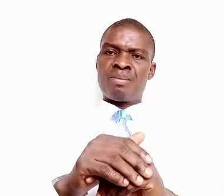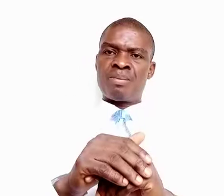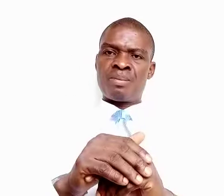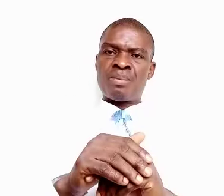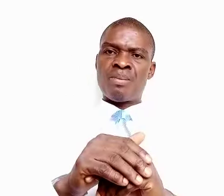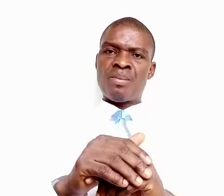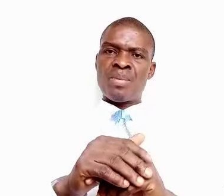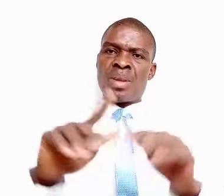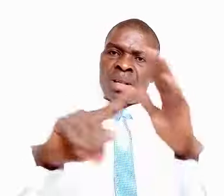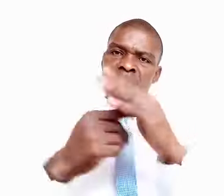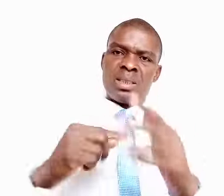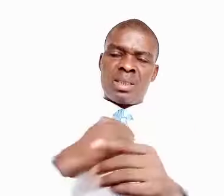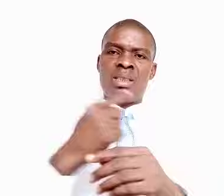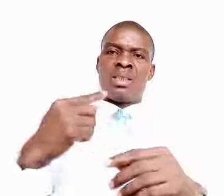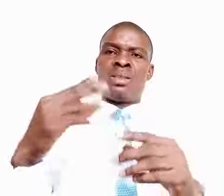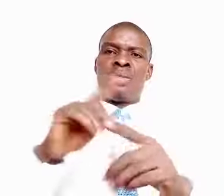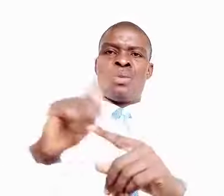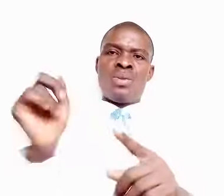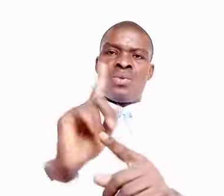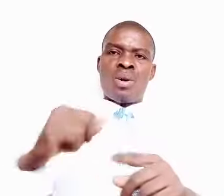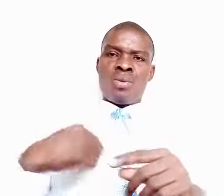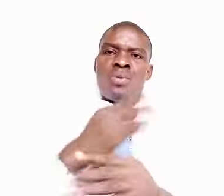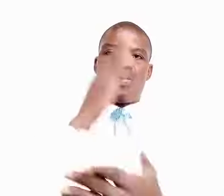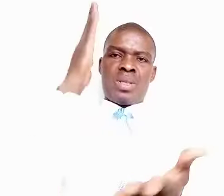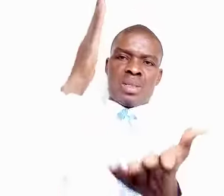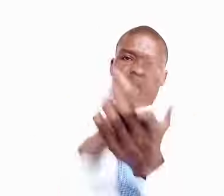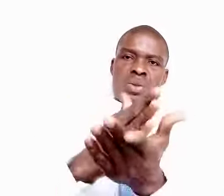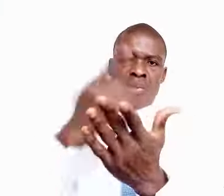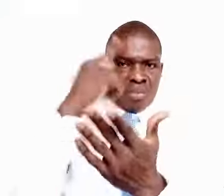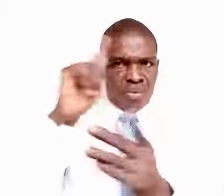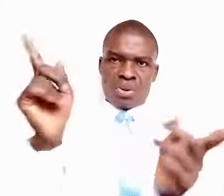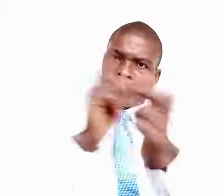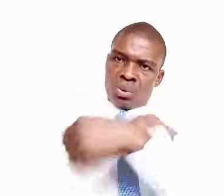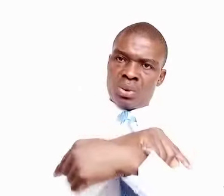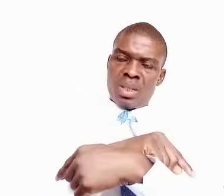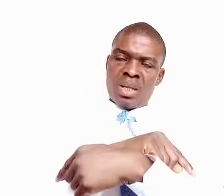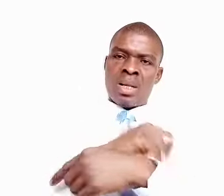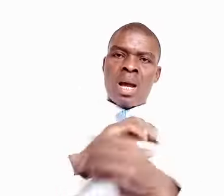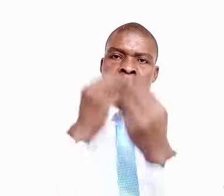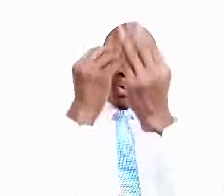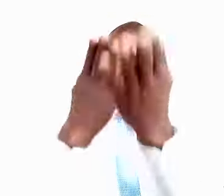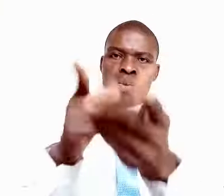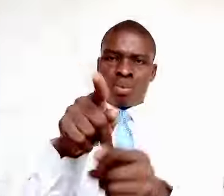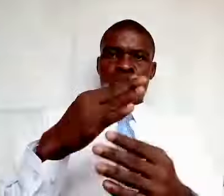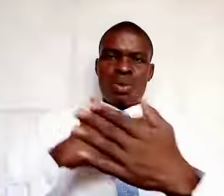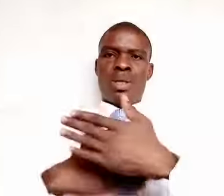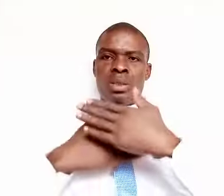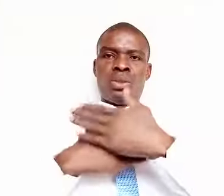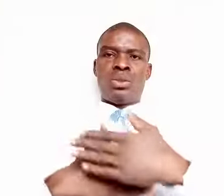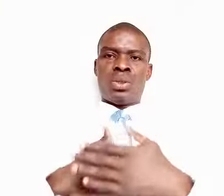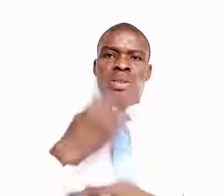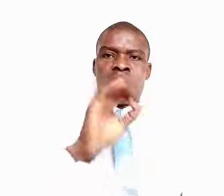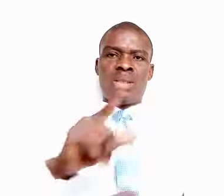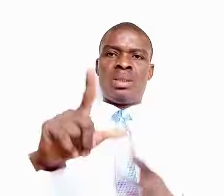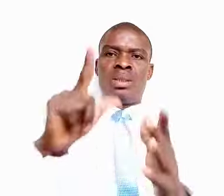This is where we are going to end our lesson on Introduction to Poetry. I hope you enjoyed the lessons. I have